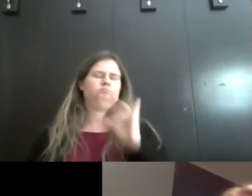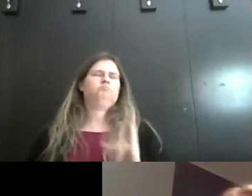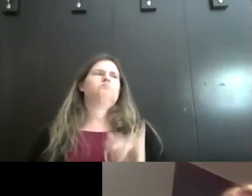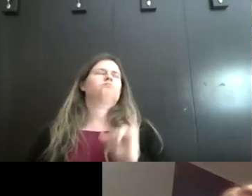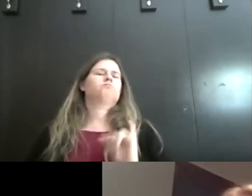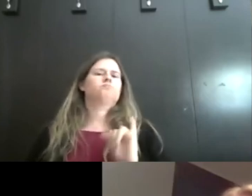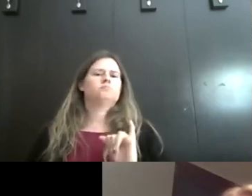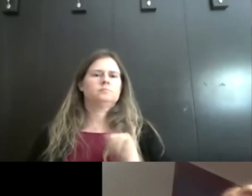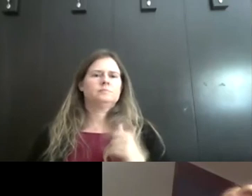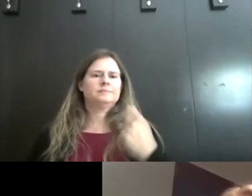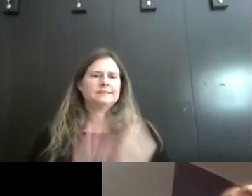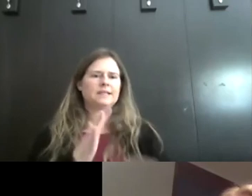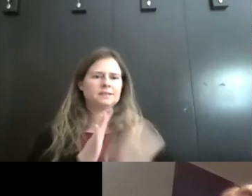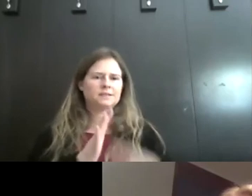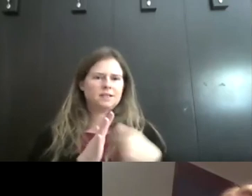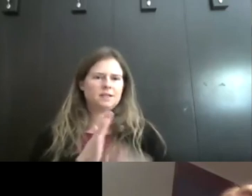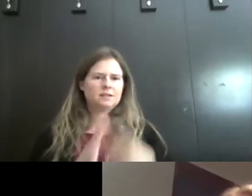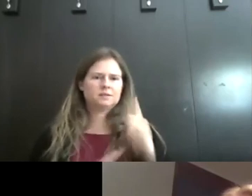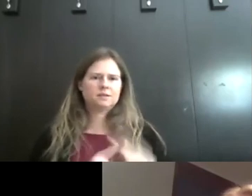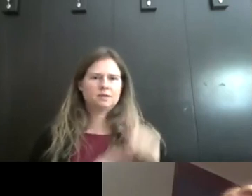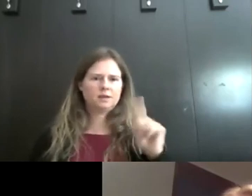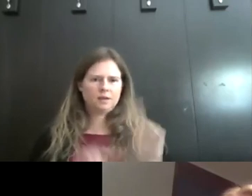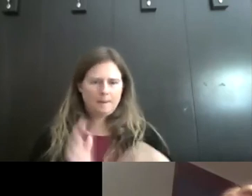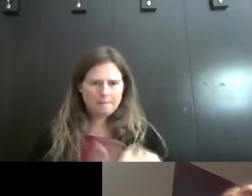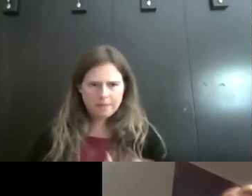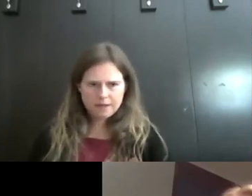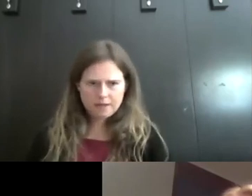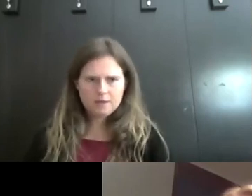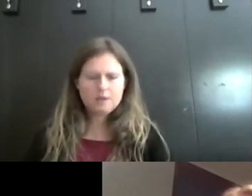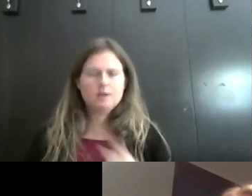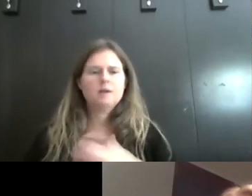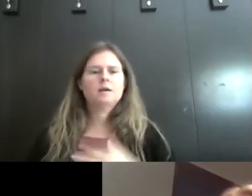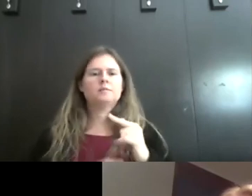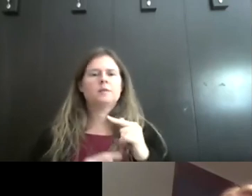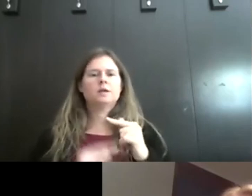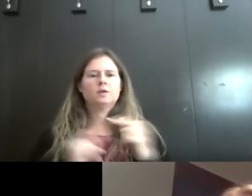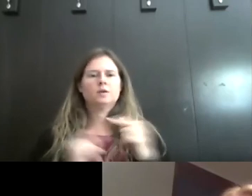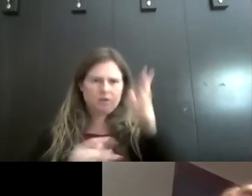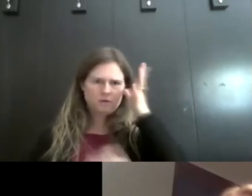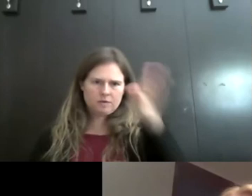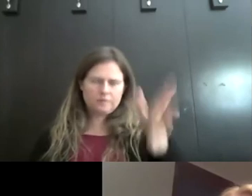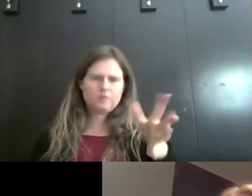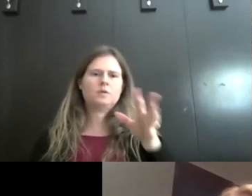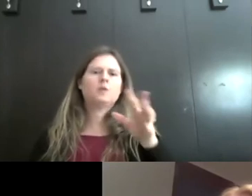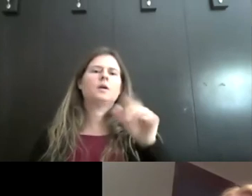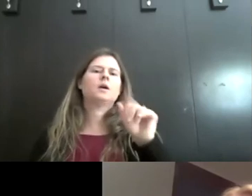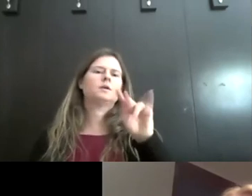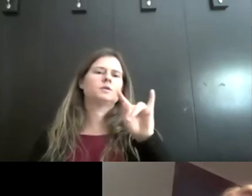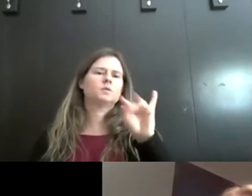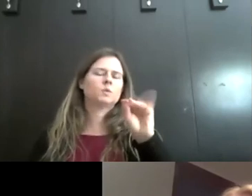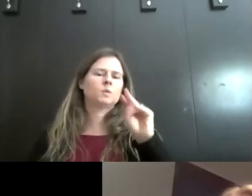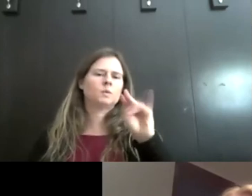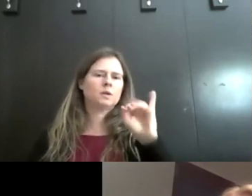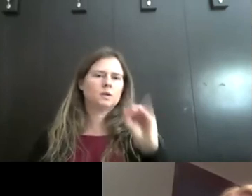just tax them until they can't pay the taxes. My great-grandfather, Antonio Maria Ortega, was one of a group of